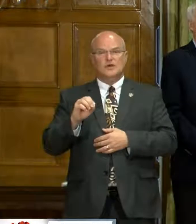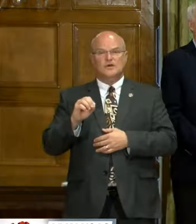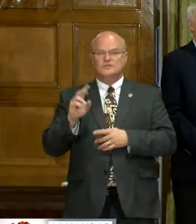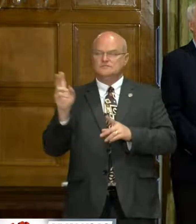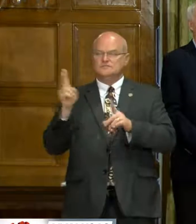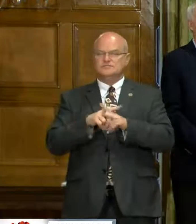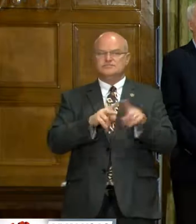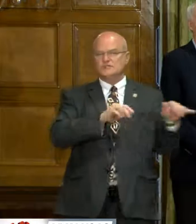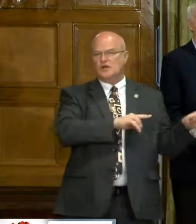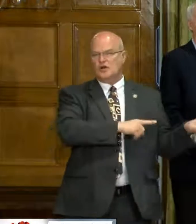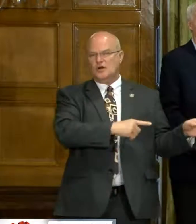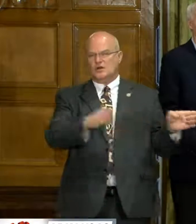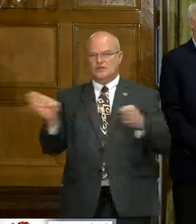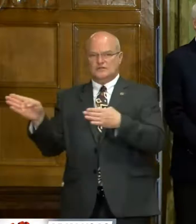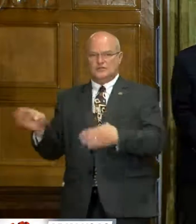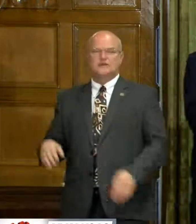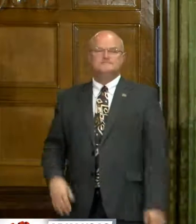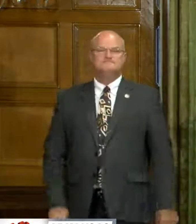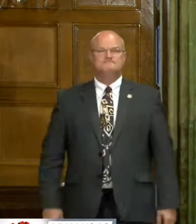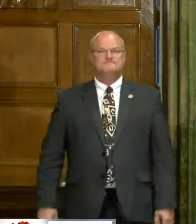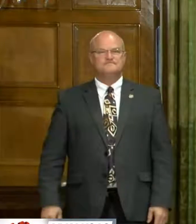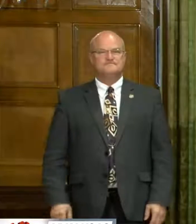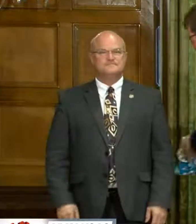apply across the board.